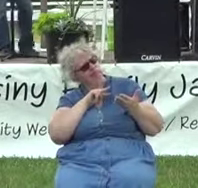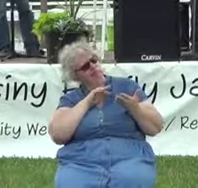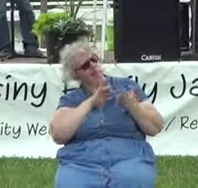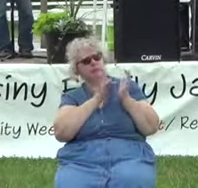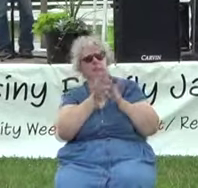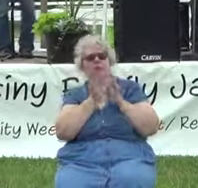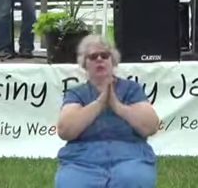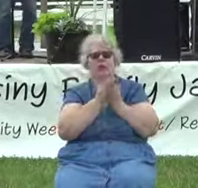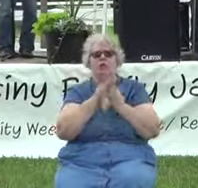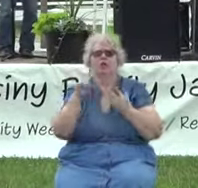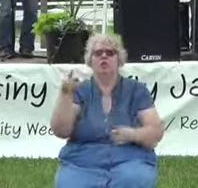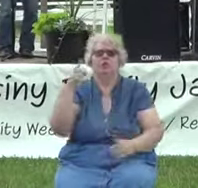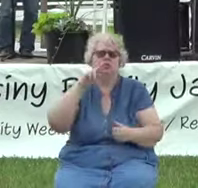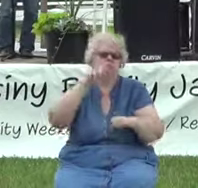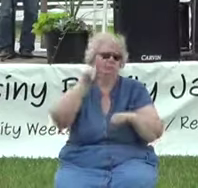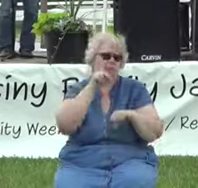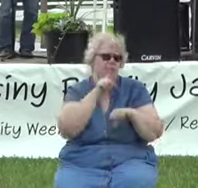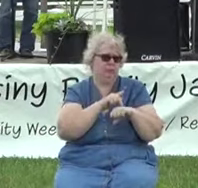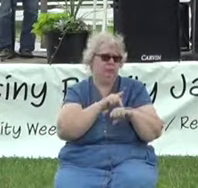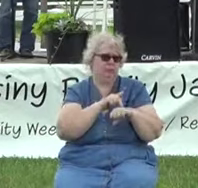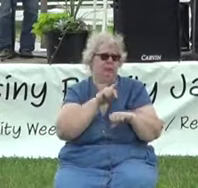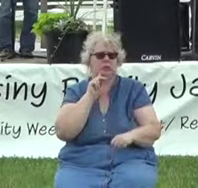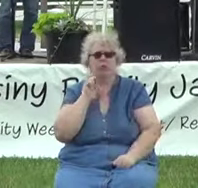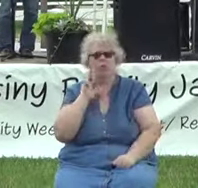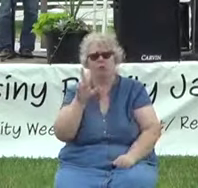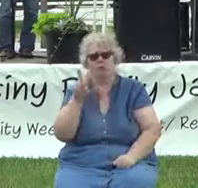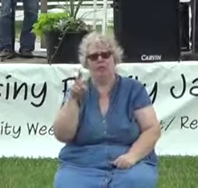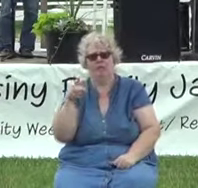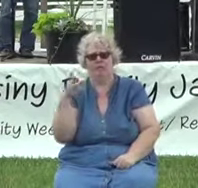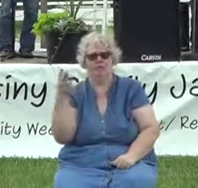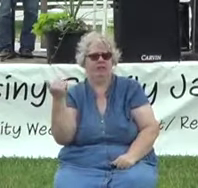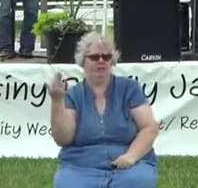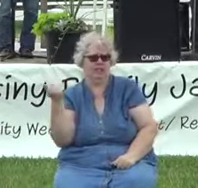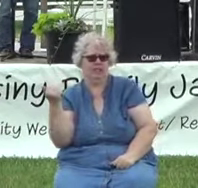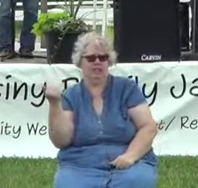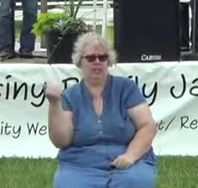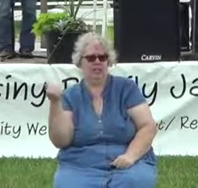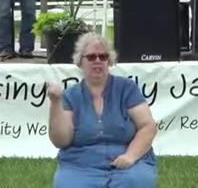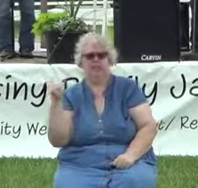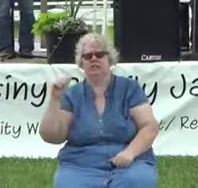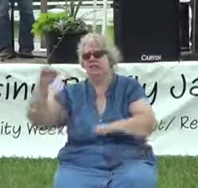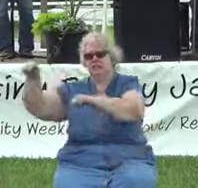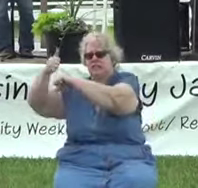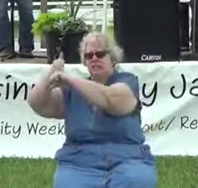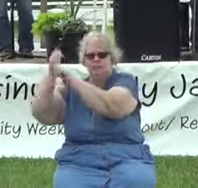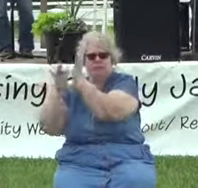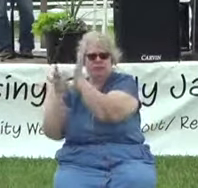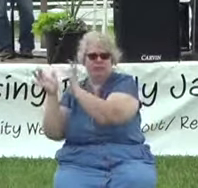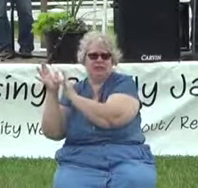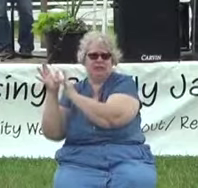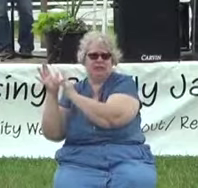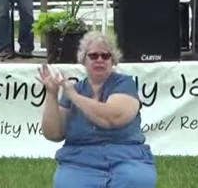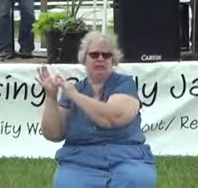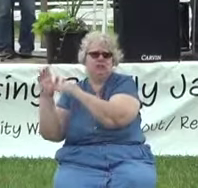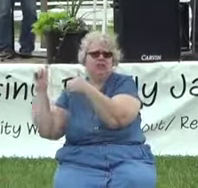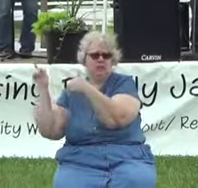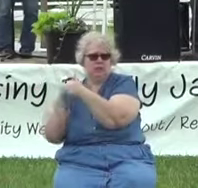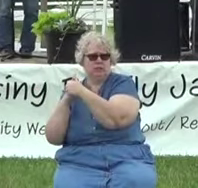is 1 Peter 3:15. He said, "But in your hearts, set apart Christ as Lord. Always be prepared to give an answer to everyone